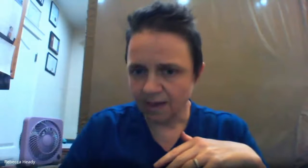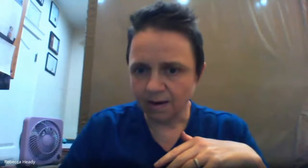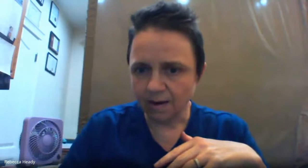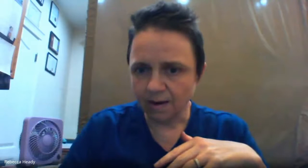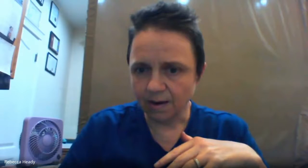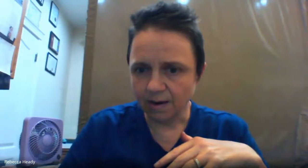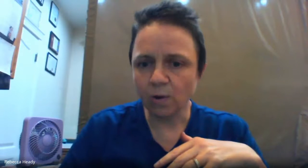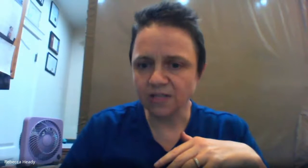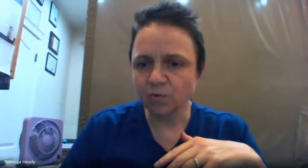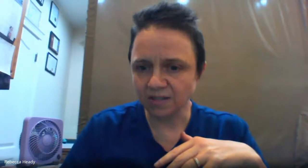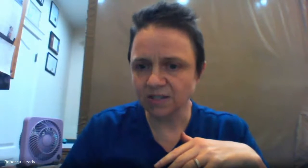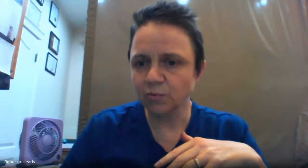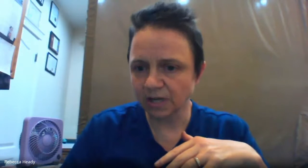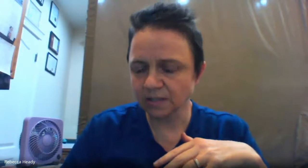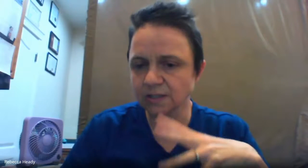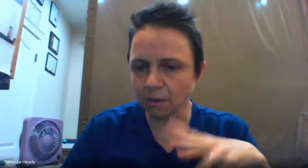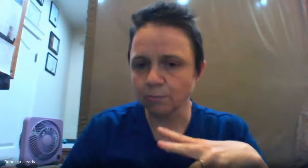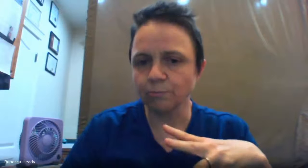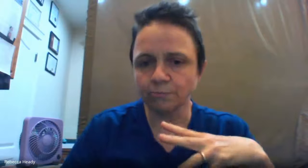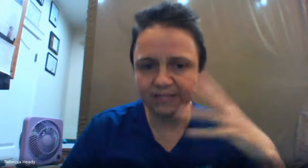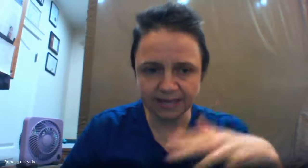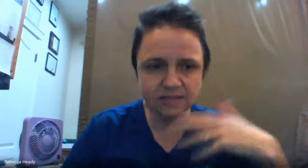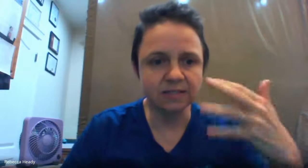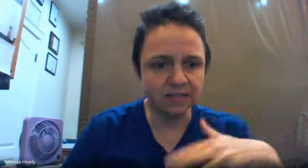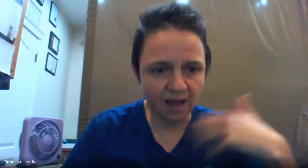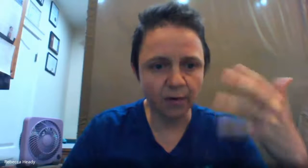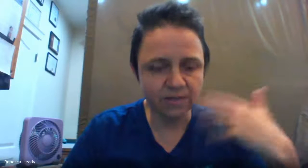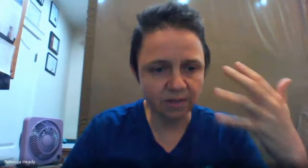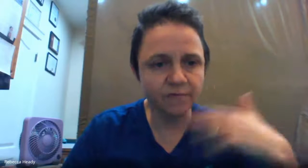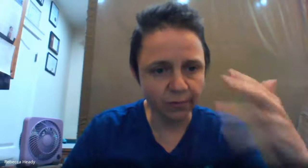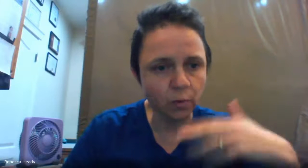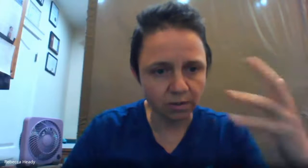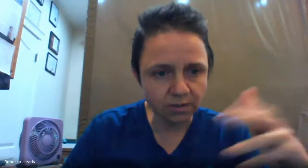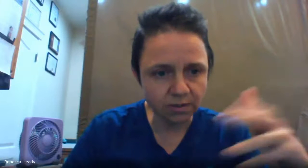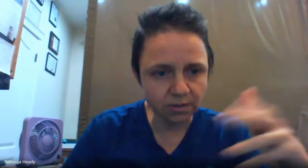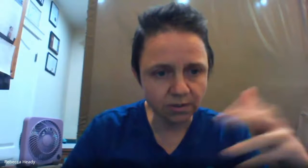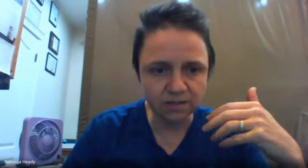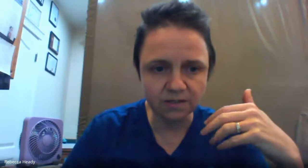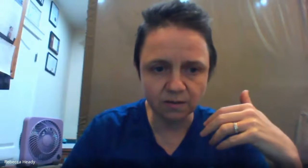then I want to just practice putting some sentences together with some of those words, practicing those down in the